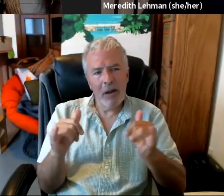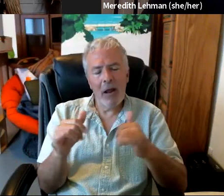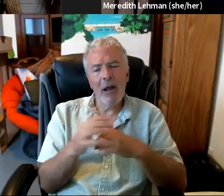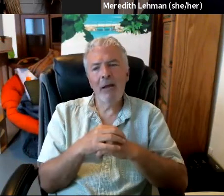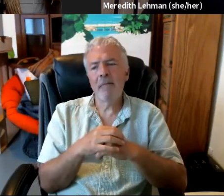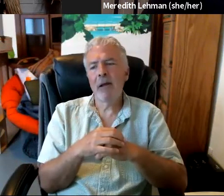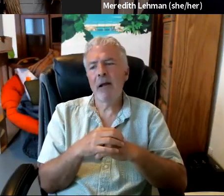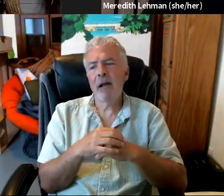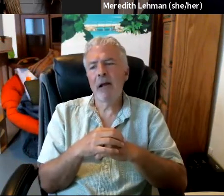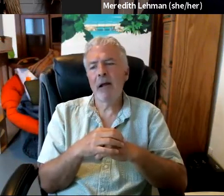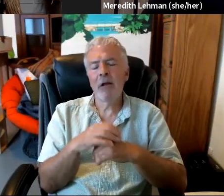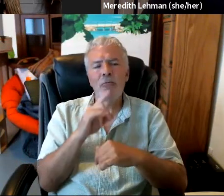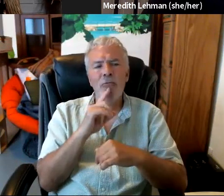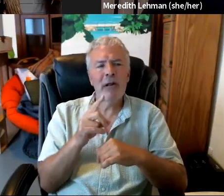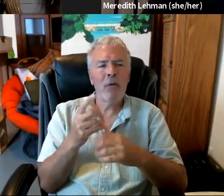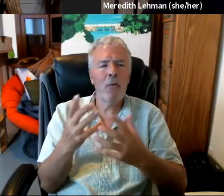festival.